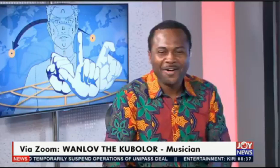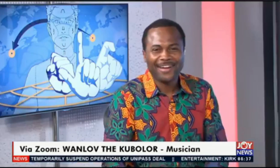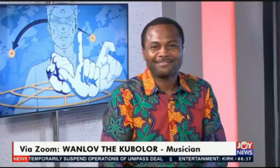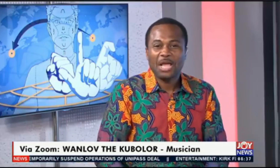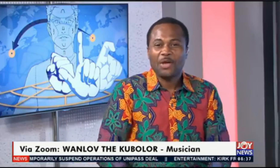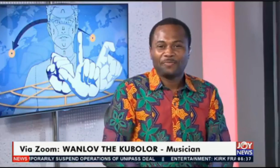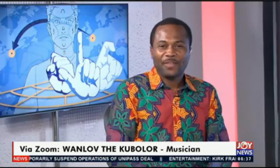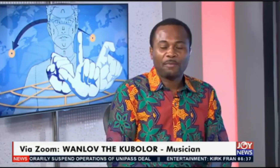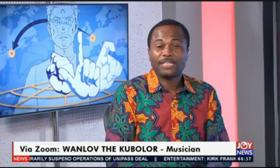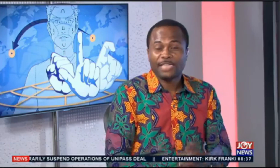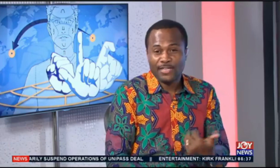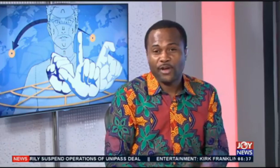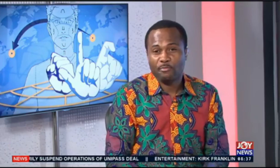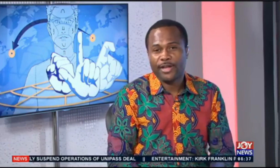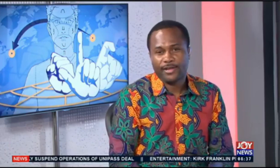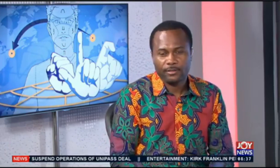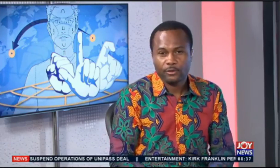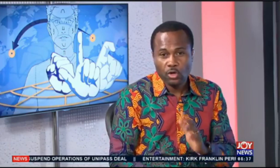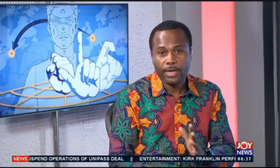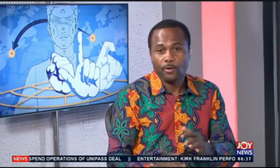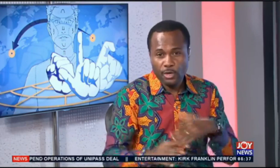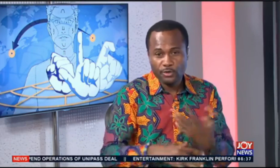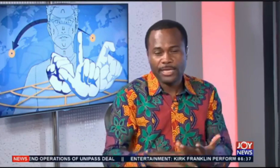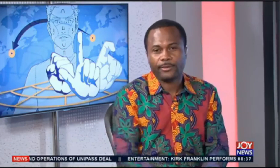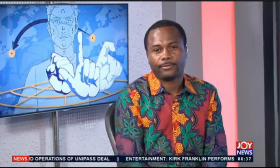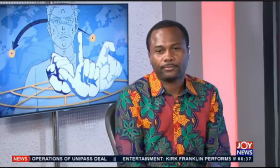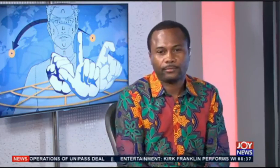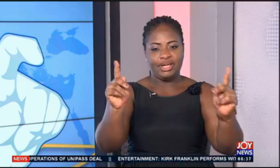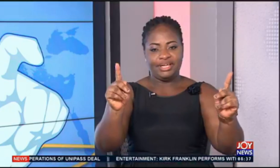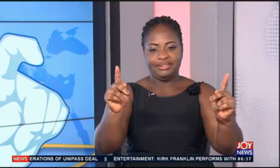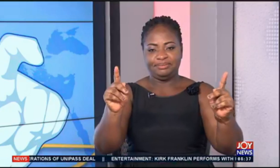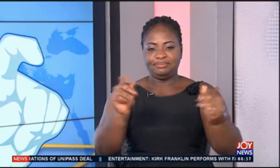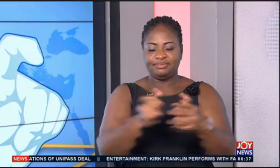All right. Please take us for a break. Talk while you sign.